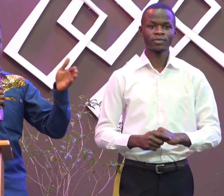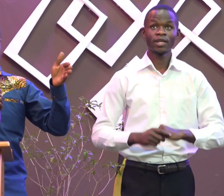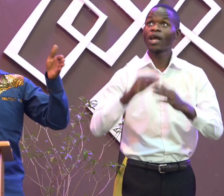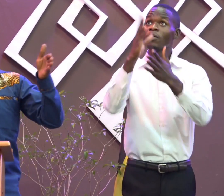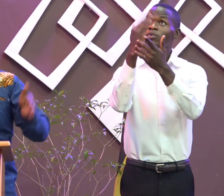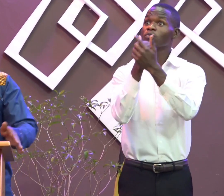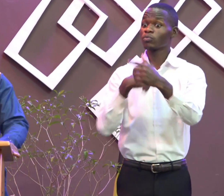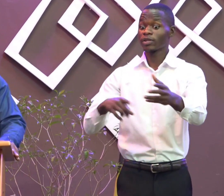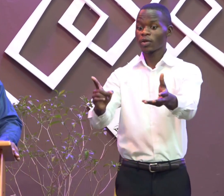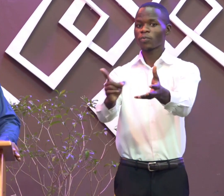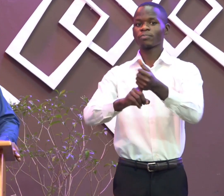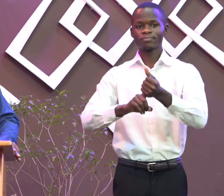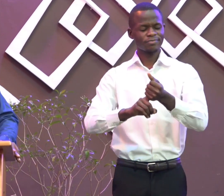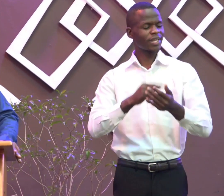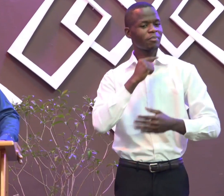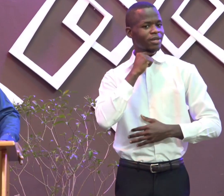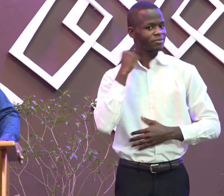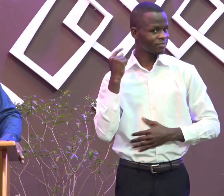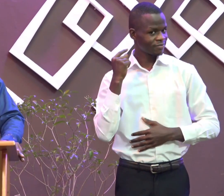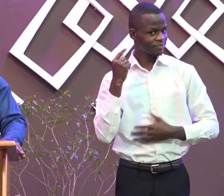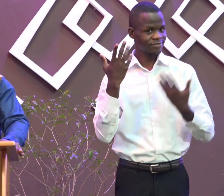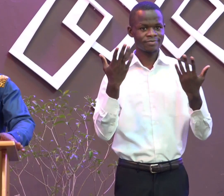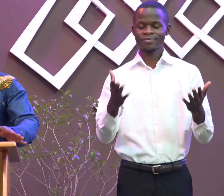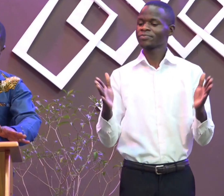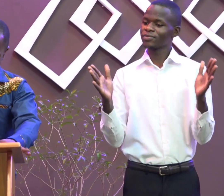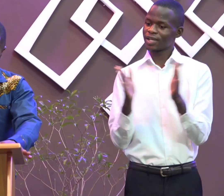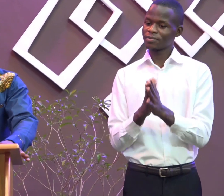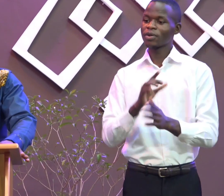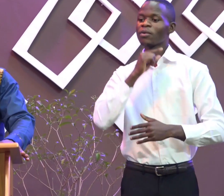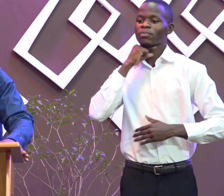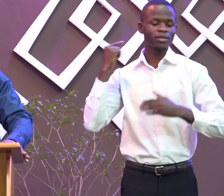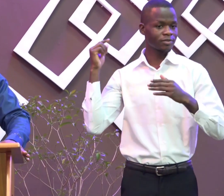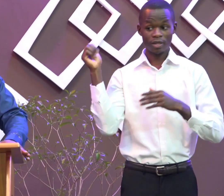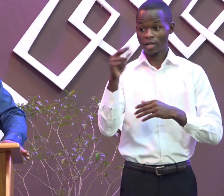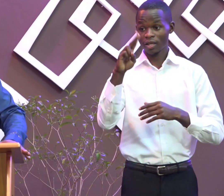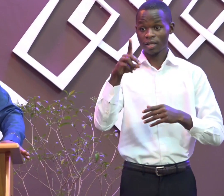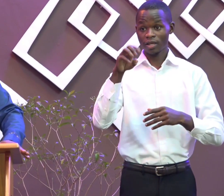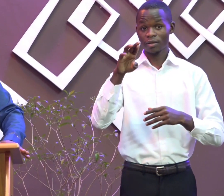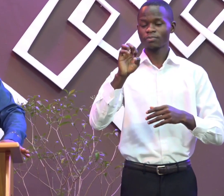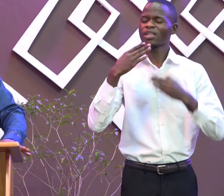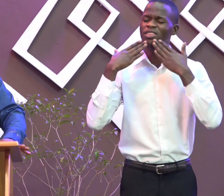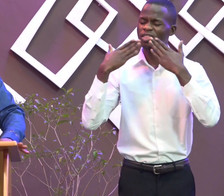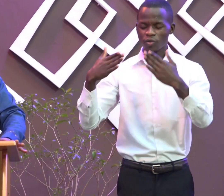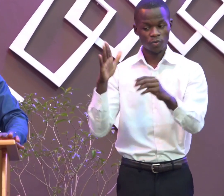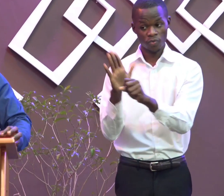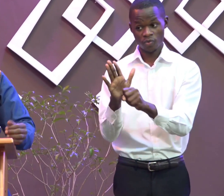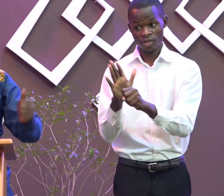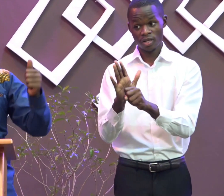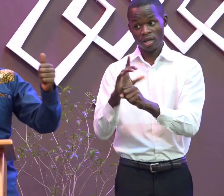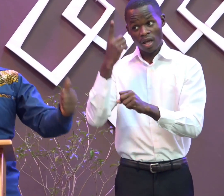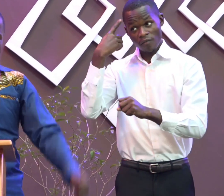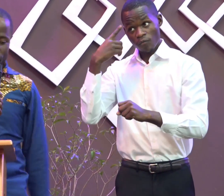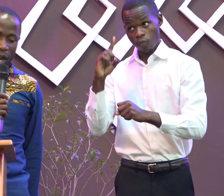tufunye omusumba. For we've gotten a pastor. Era Pastor Andrew tukwebaziza nnyo. Pastor Andrew, we thank you so much.